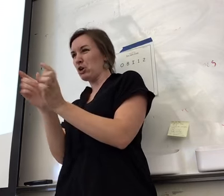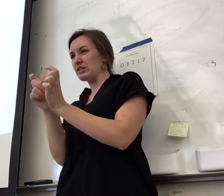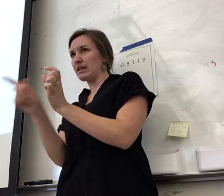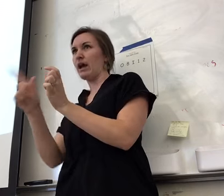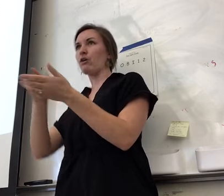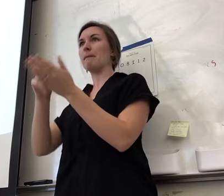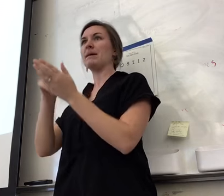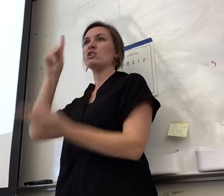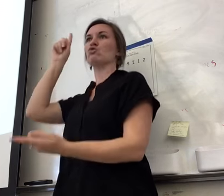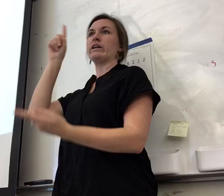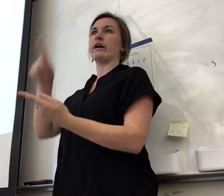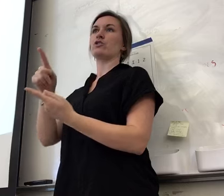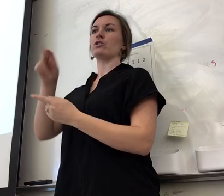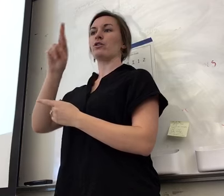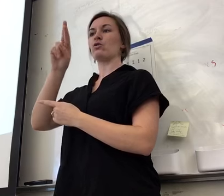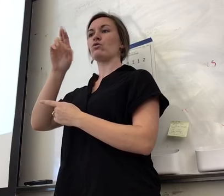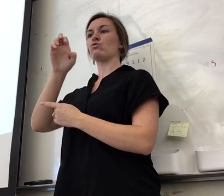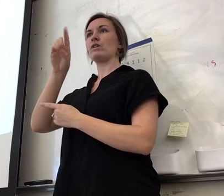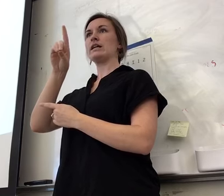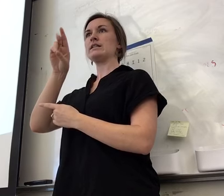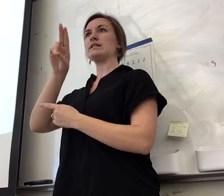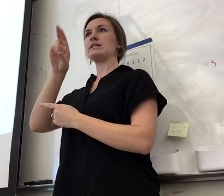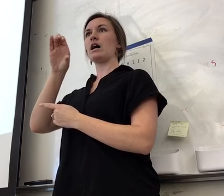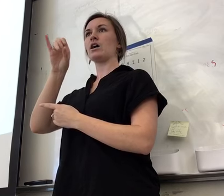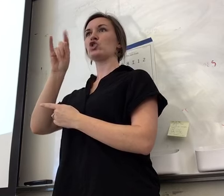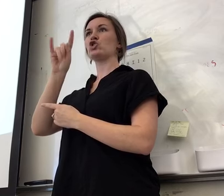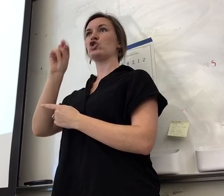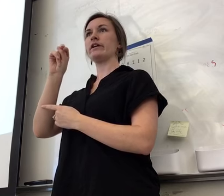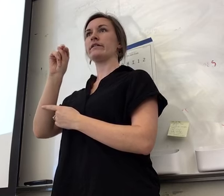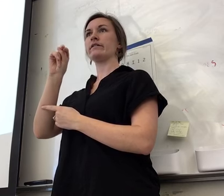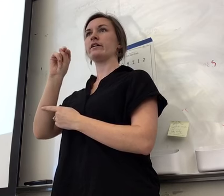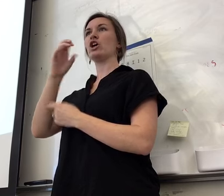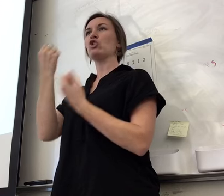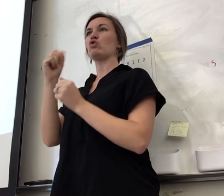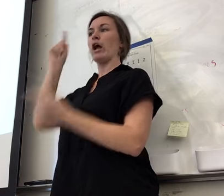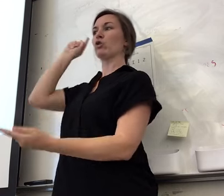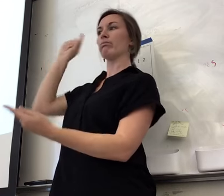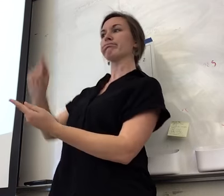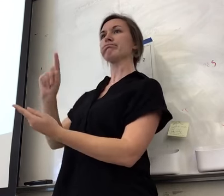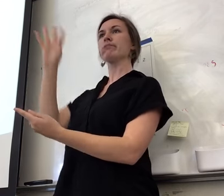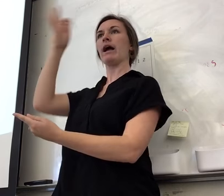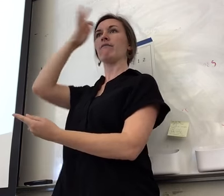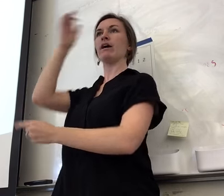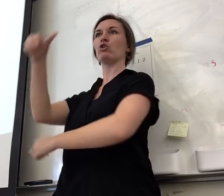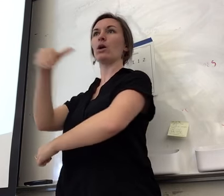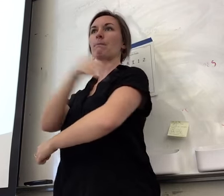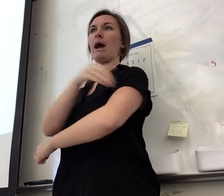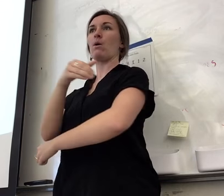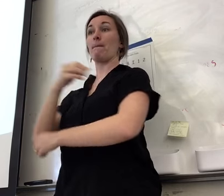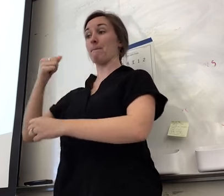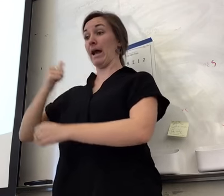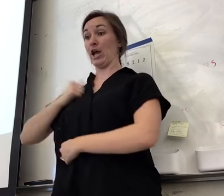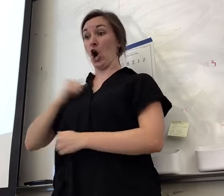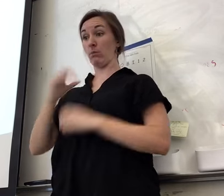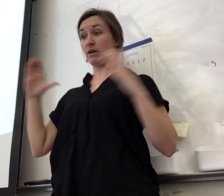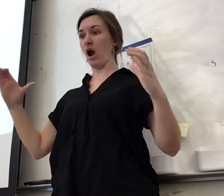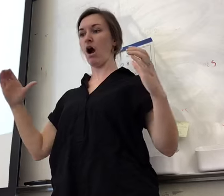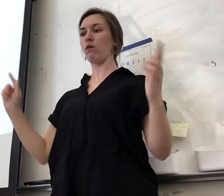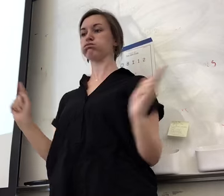reduction. He's reducing the federal power by cutting the U.S. Army. Now, the reality is